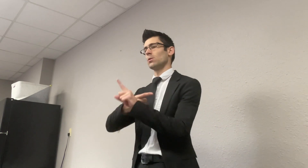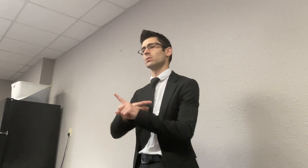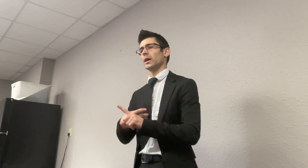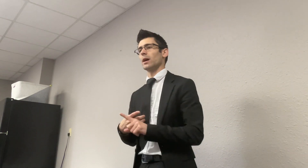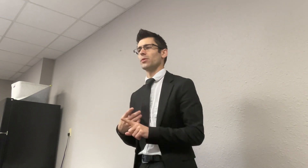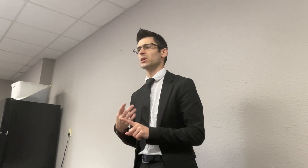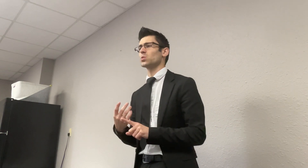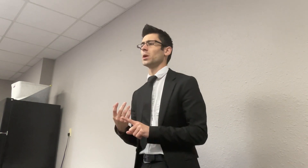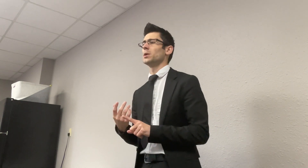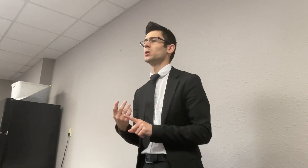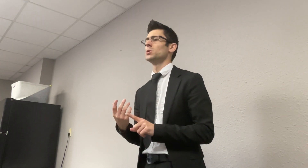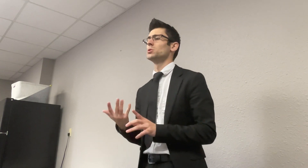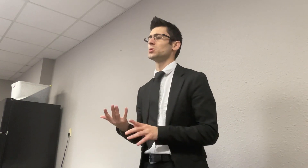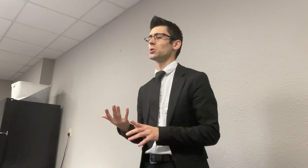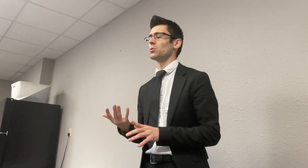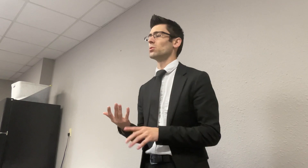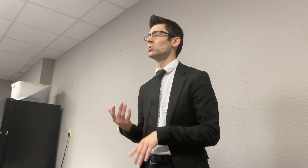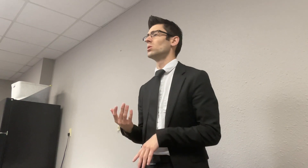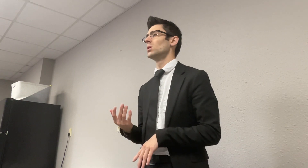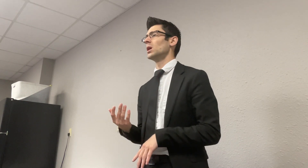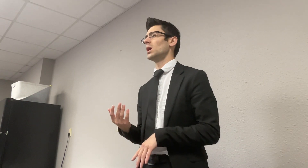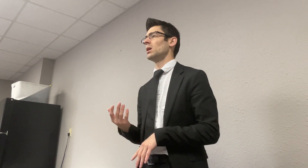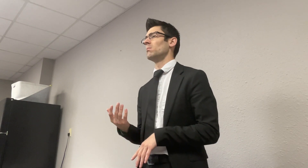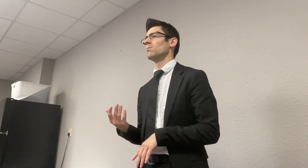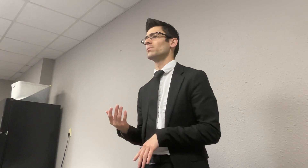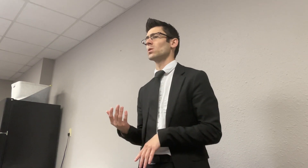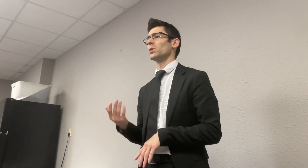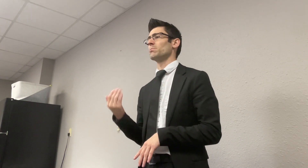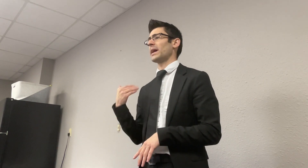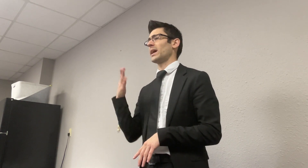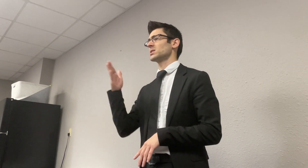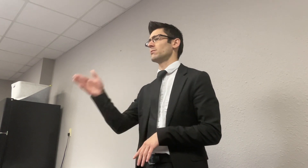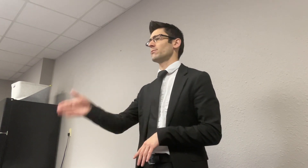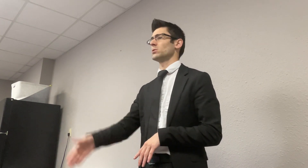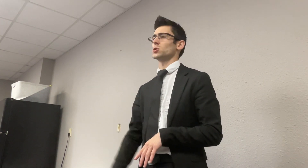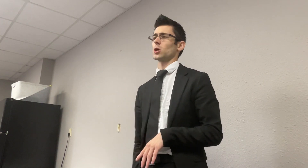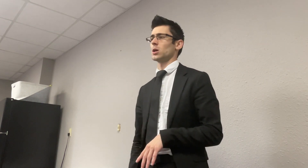Okay, now this one too, with past and future,